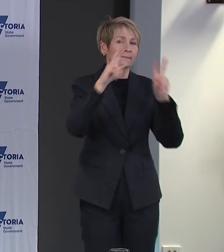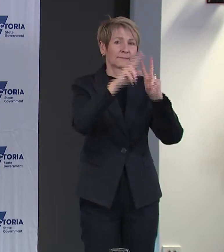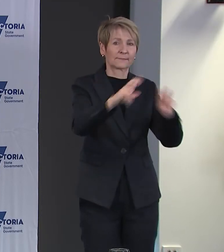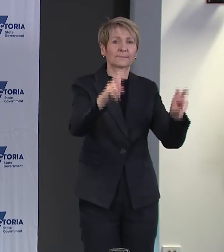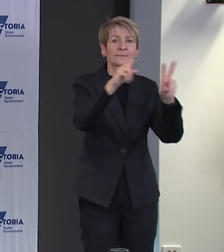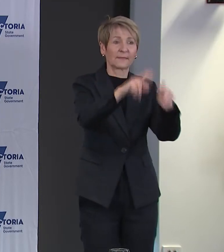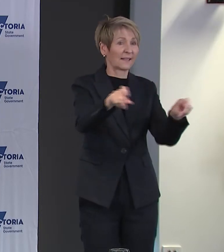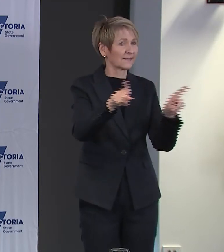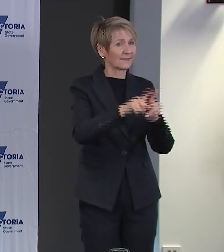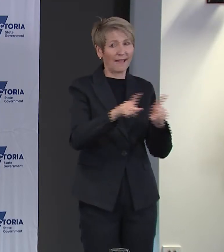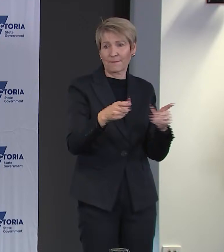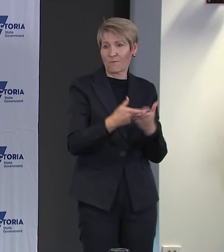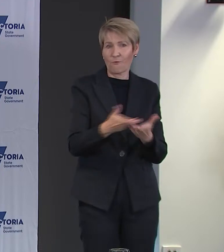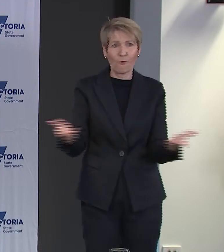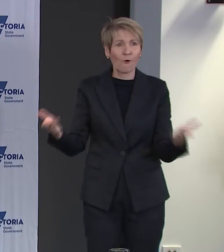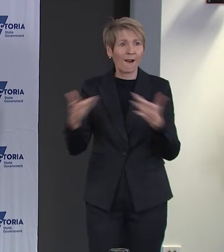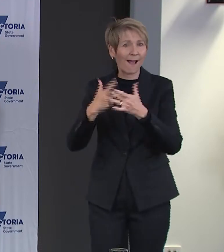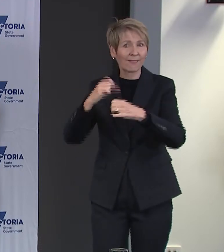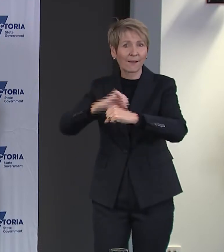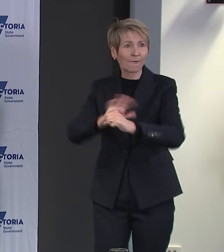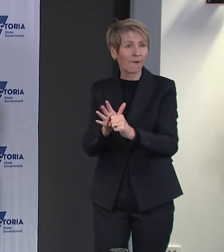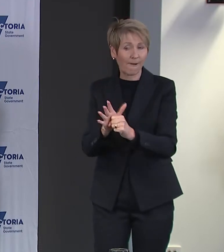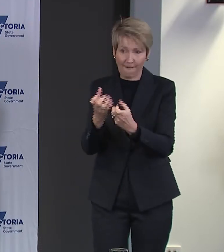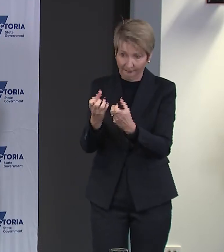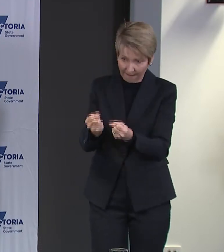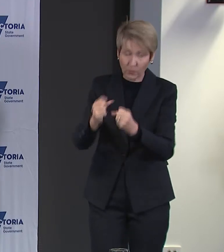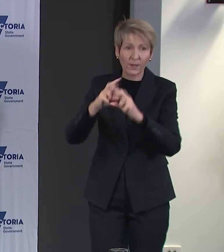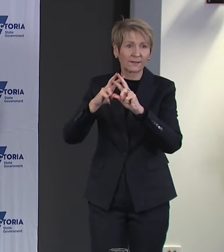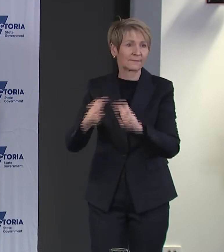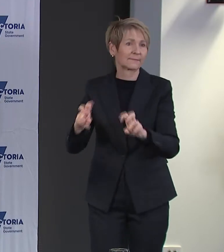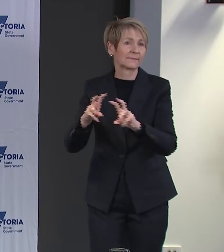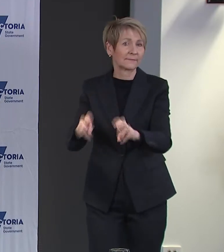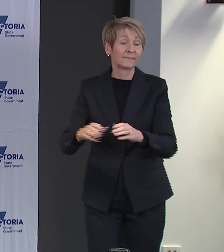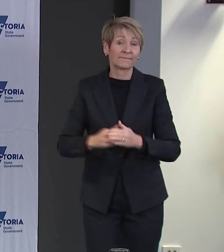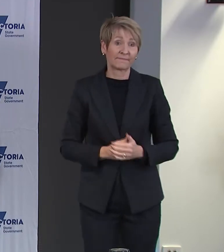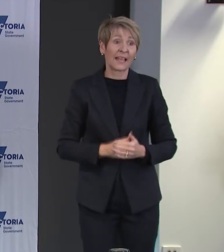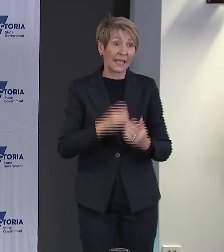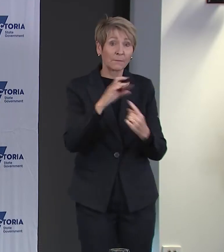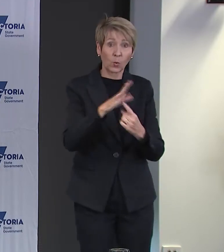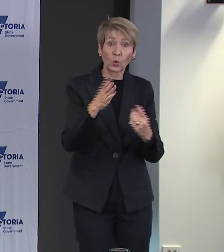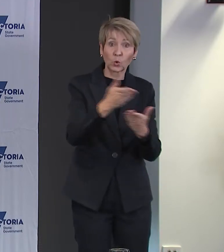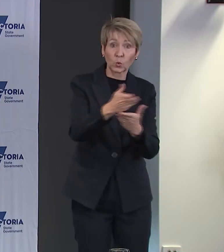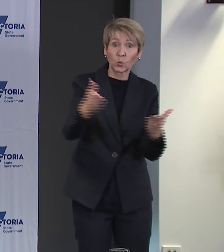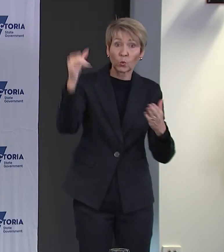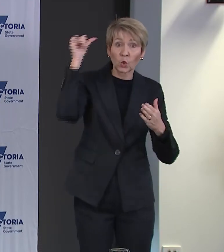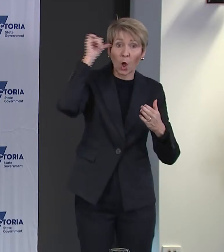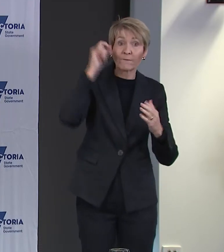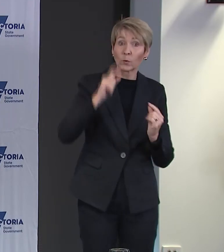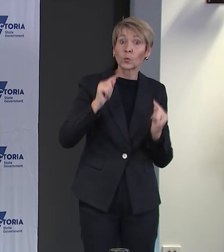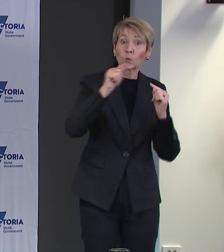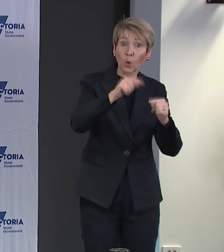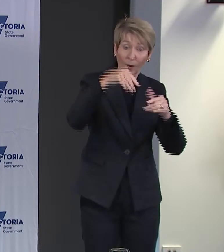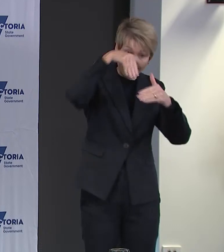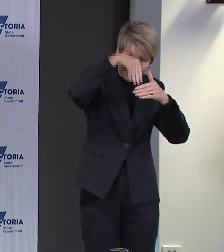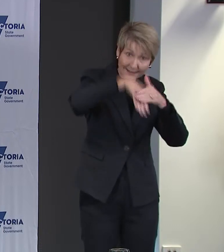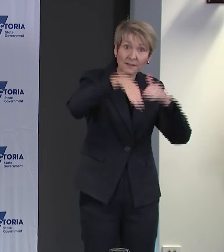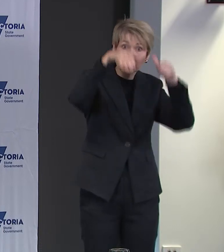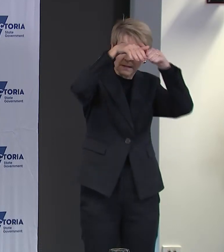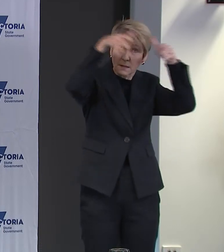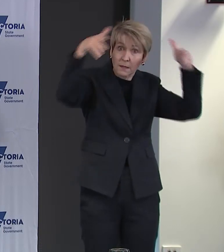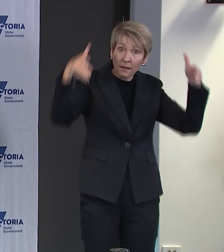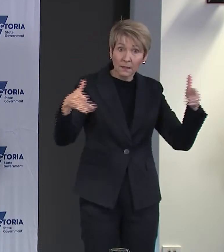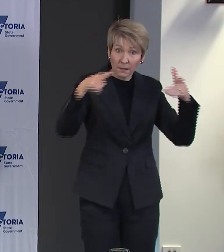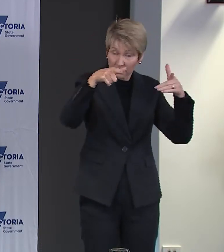other case. But it is a lesson that you should have awareness of all of those settings, all of the exposure sites that are